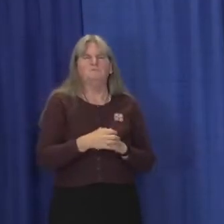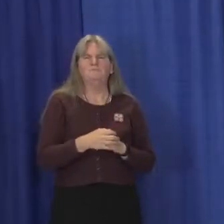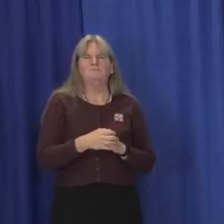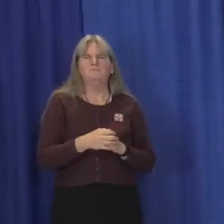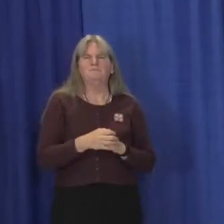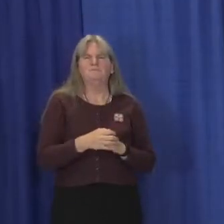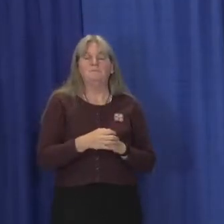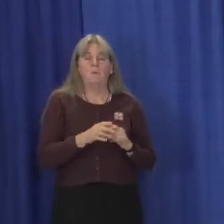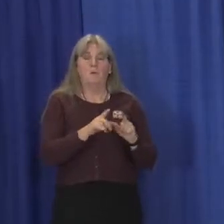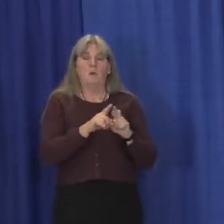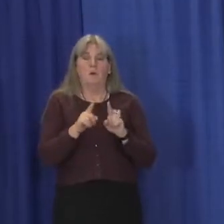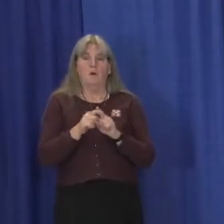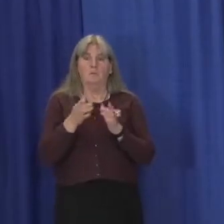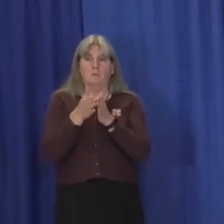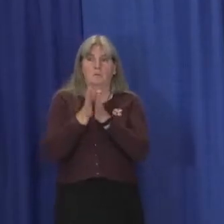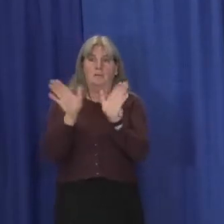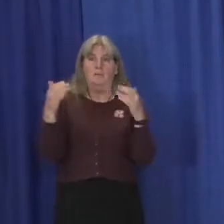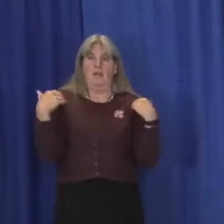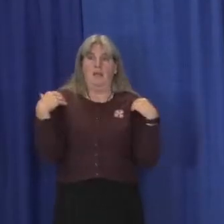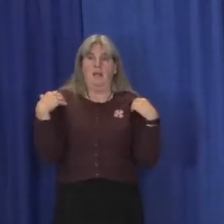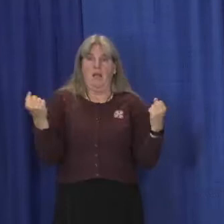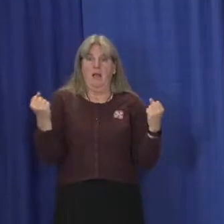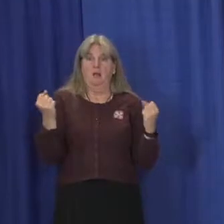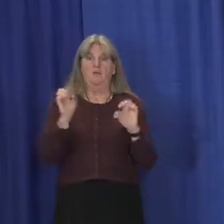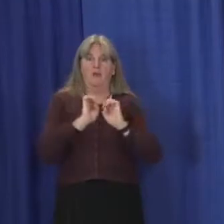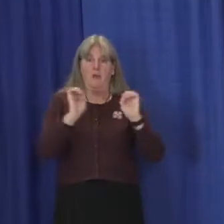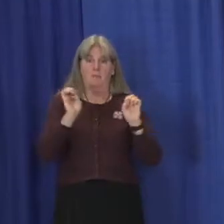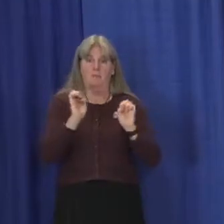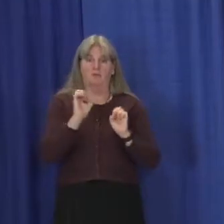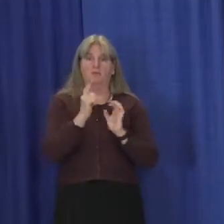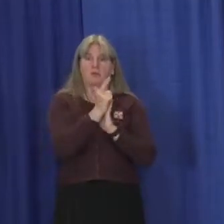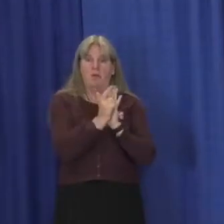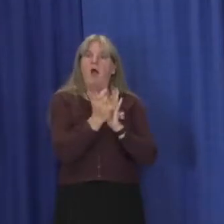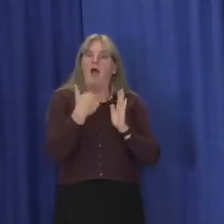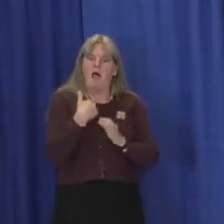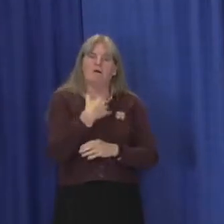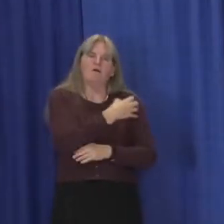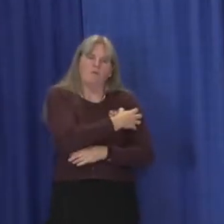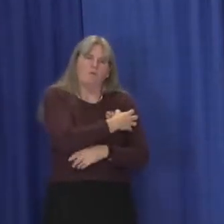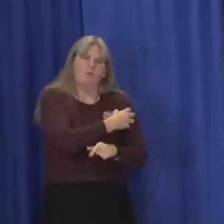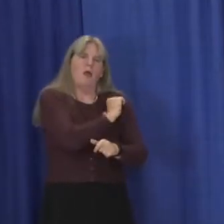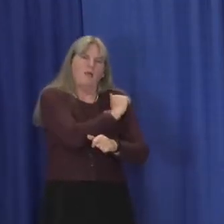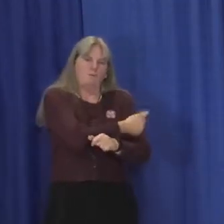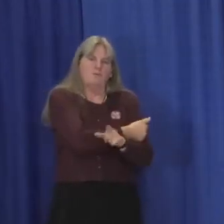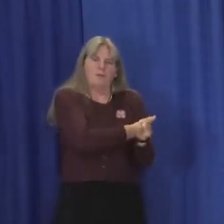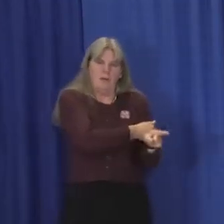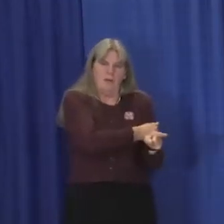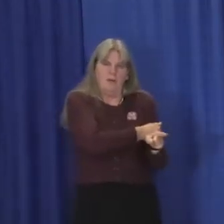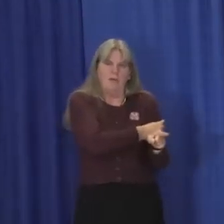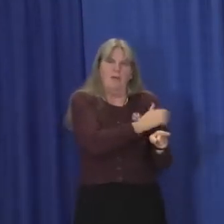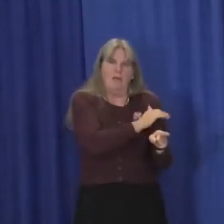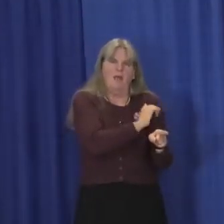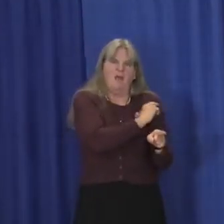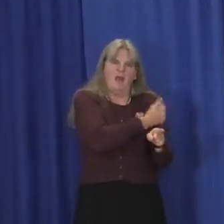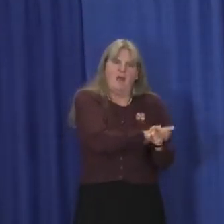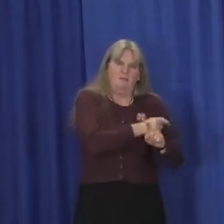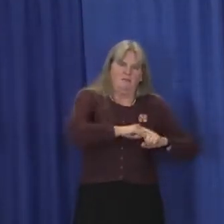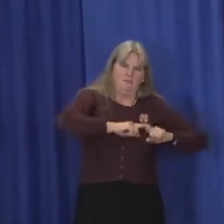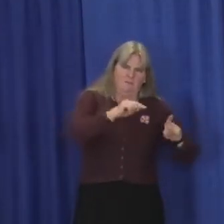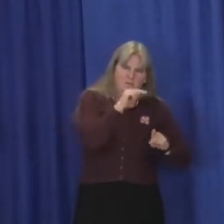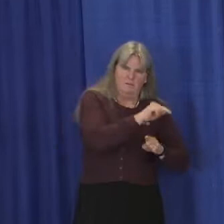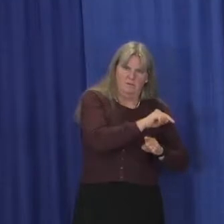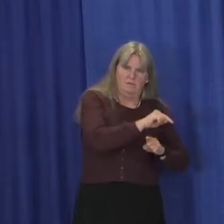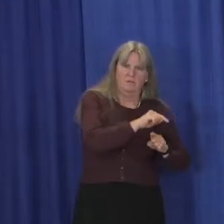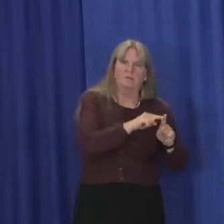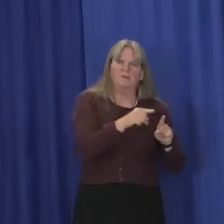At the same time, the public health emergency remains, and we will continue to use the powers under the Public Health and Safety Act, when they are important to